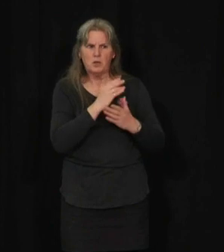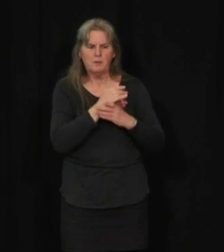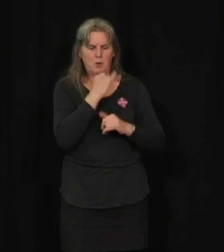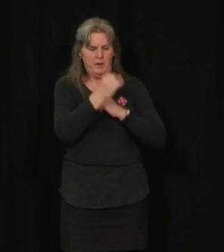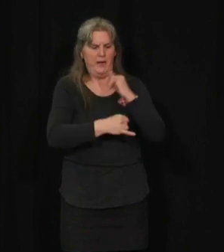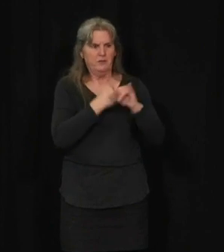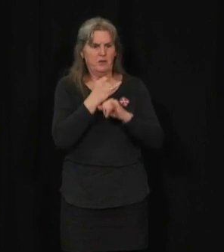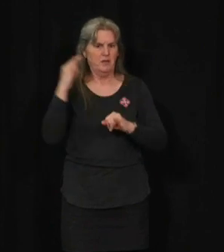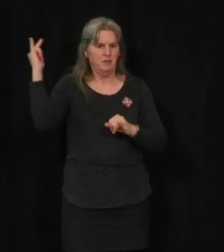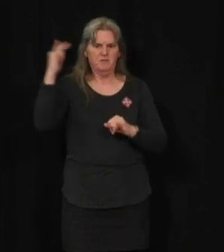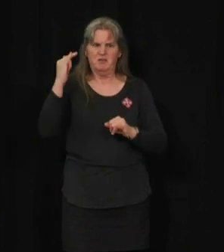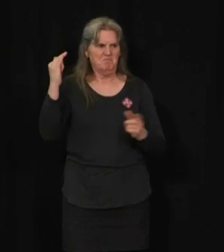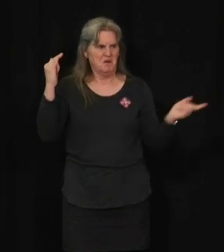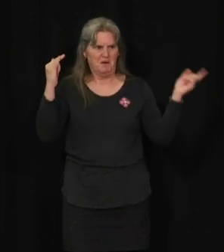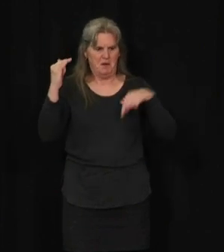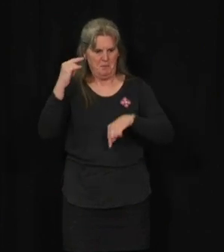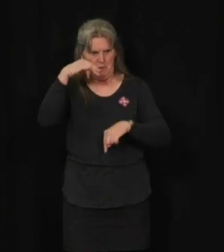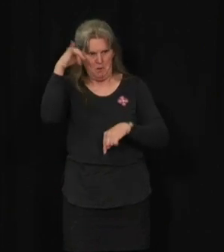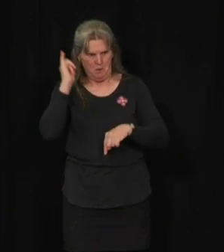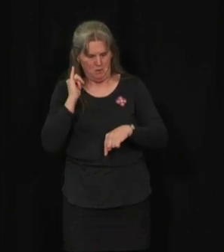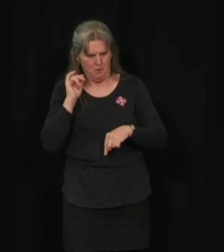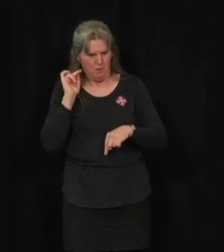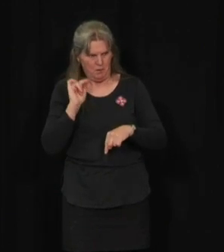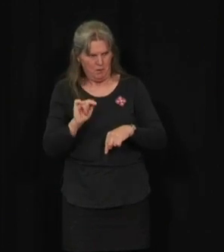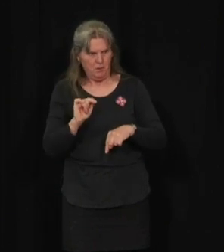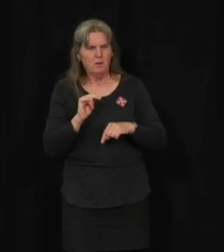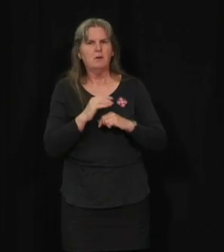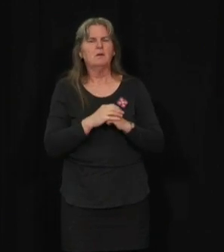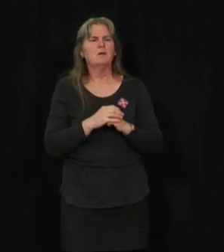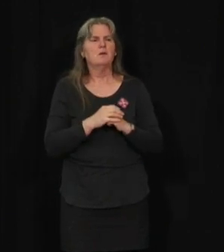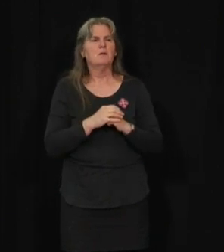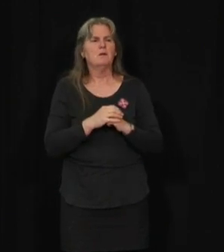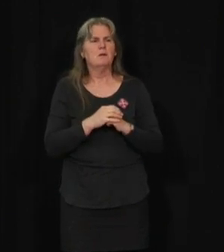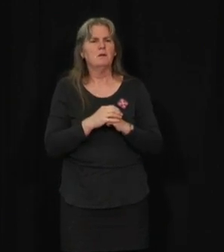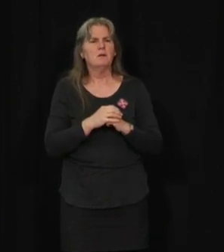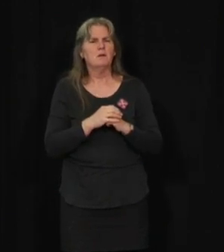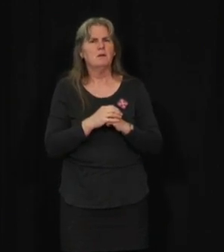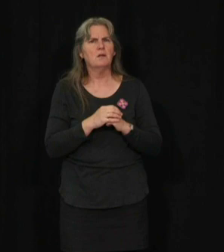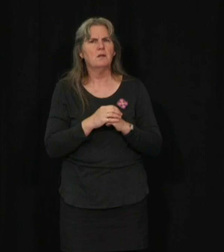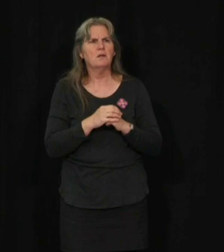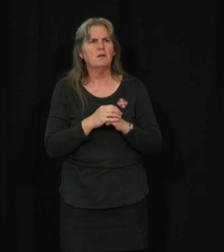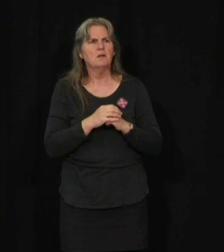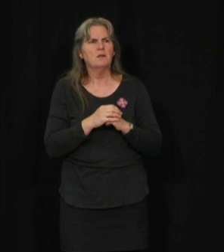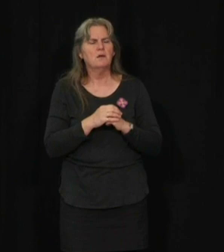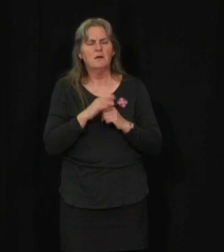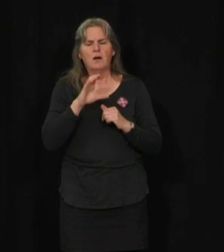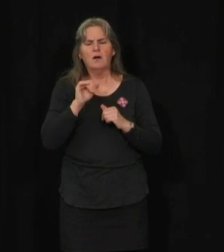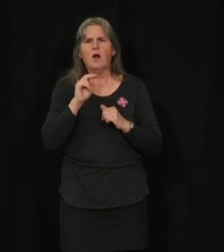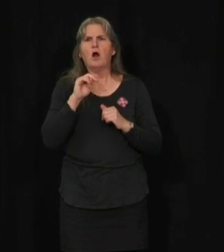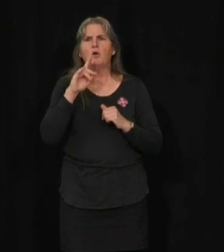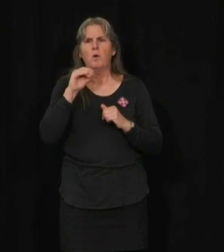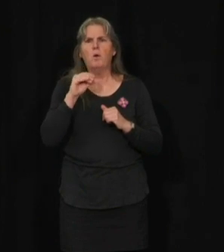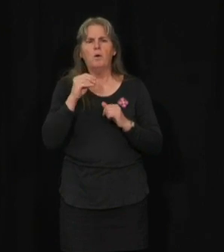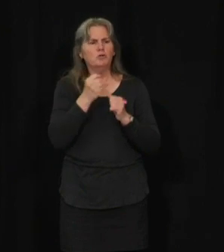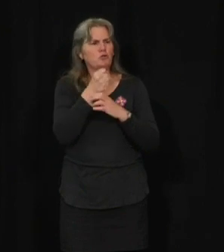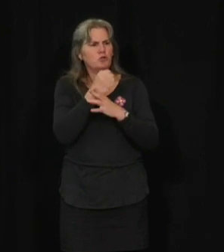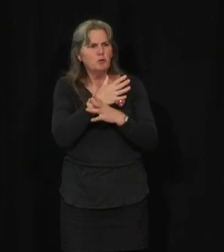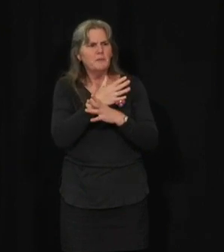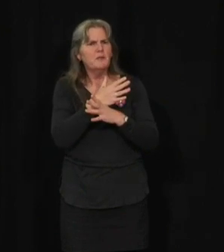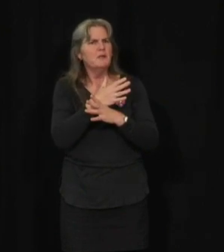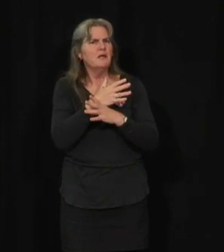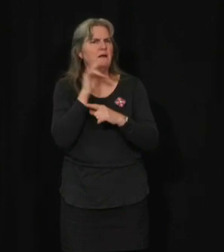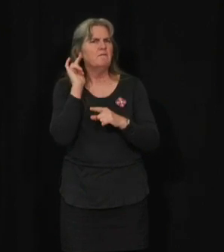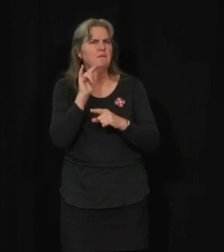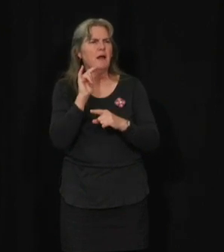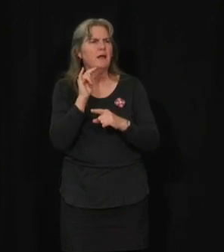summer, and apparently on the Condor website, they have their first flight from Frankfurt to Whitehorse, so listed on their